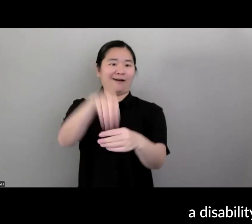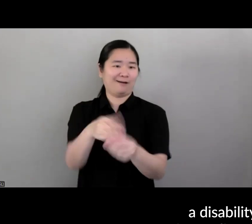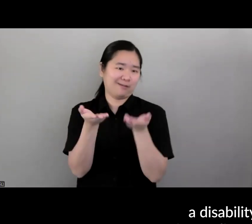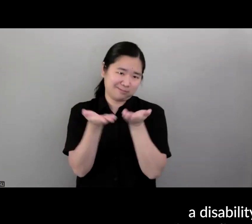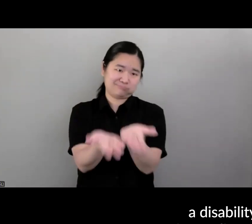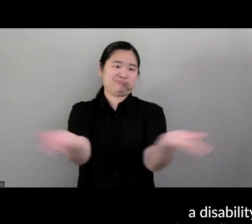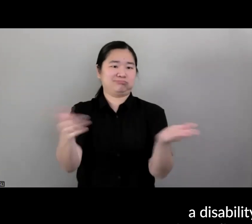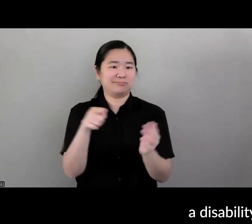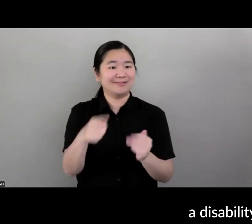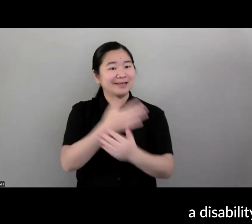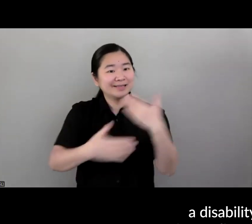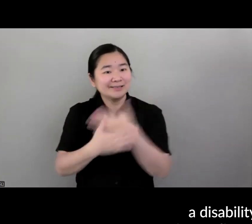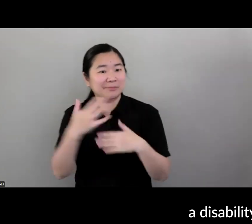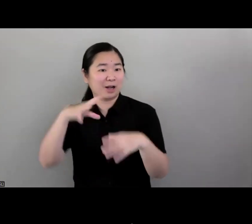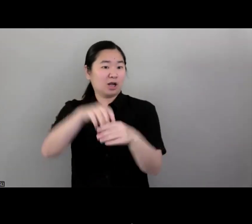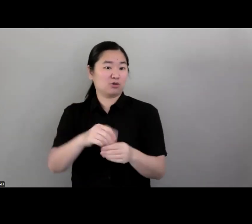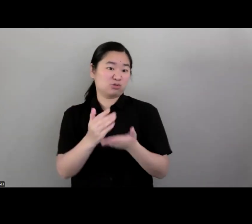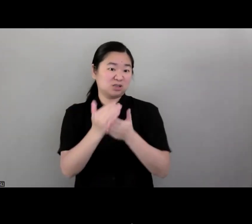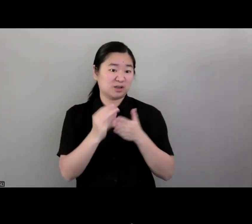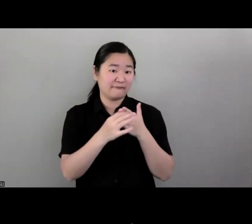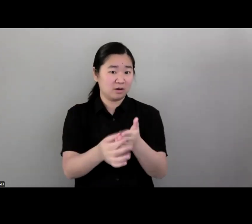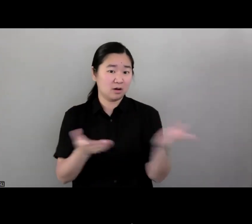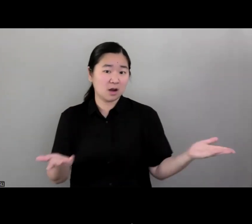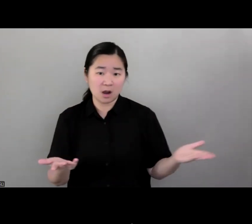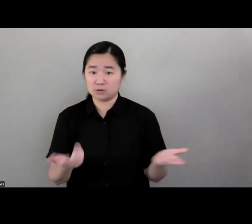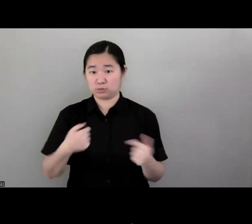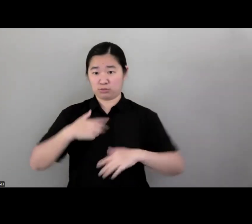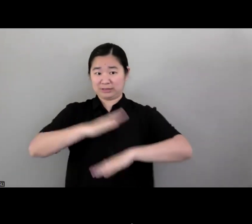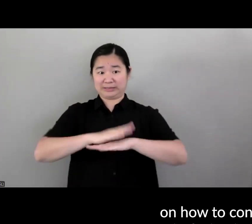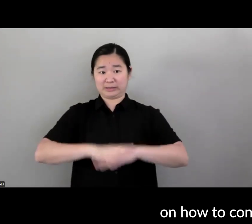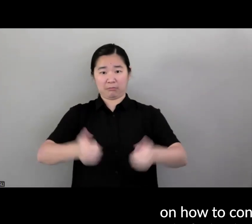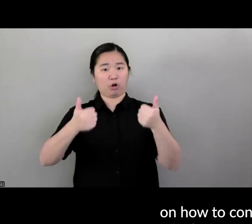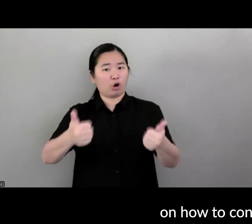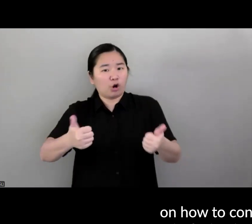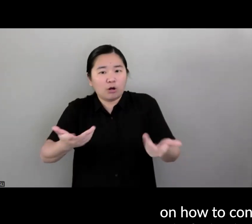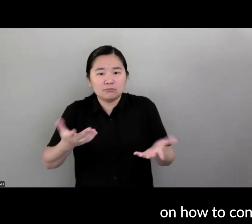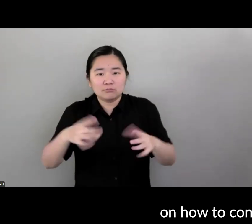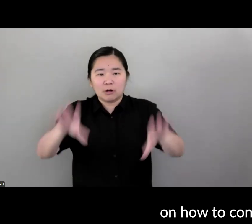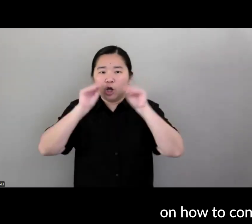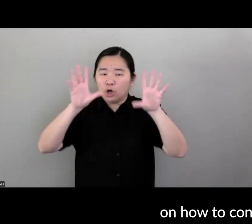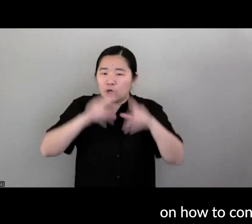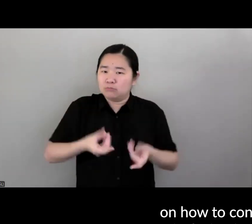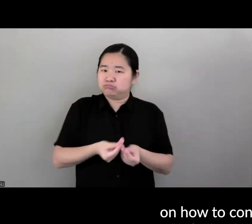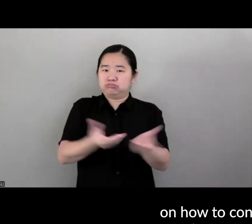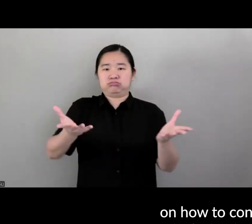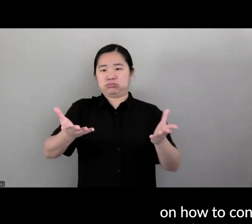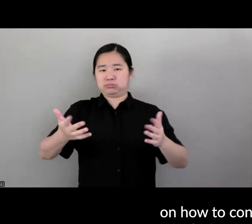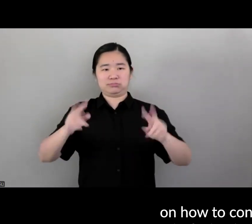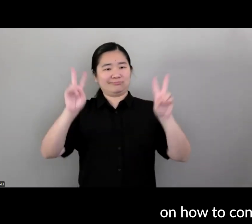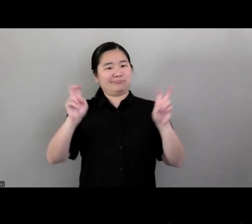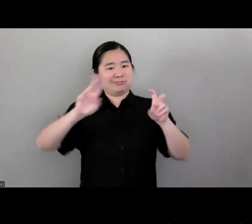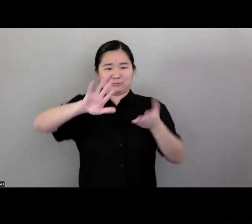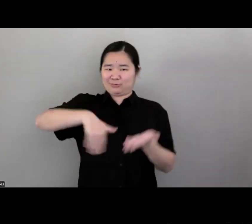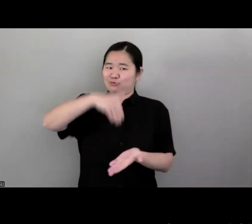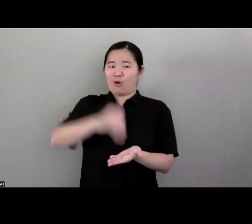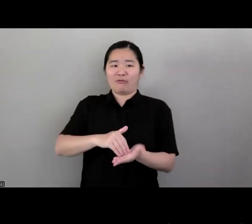disability inclusive safeguarding guidance notes that sets out some really practical steps on how to consider disability inclusion in safeguarding